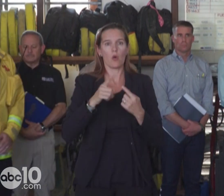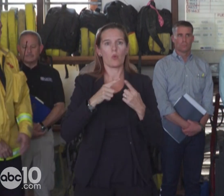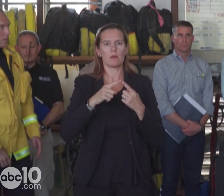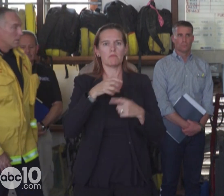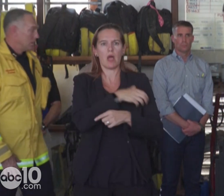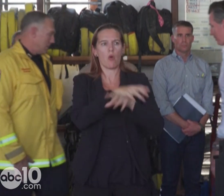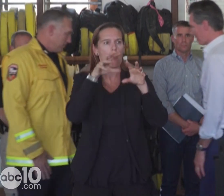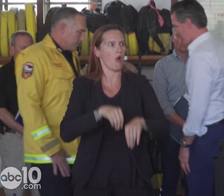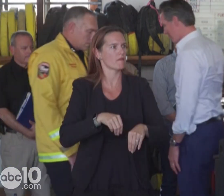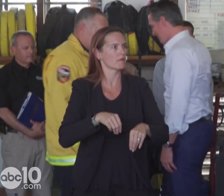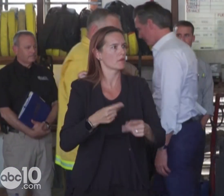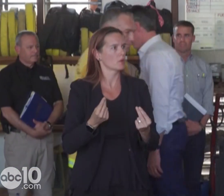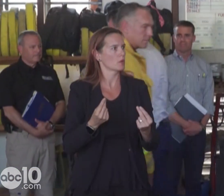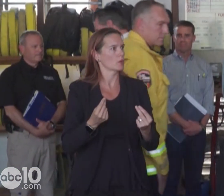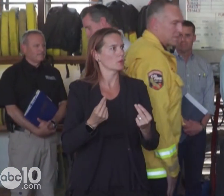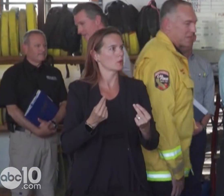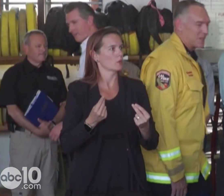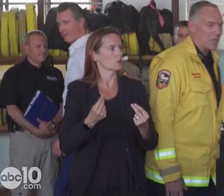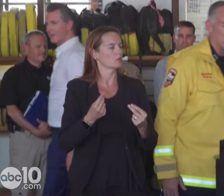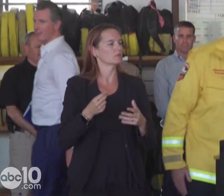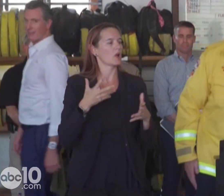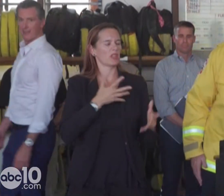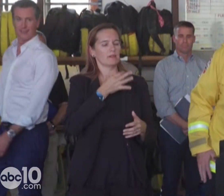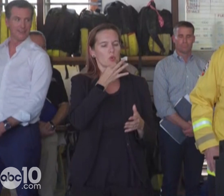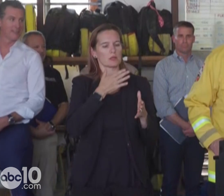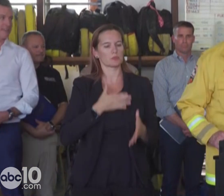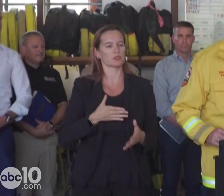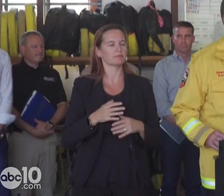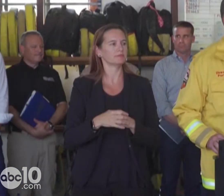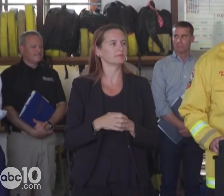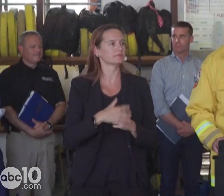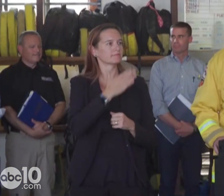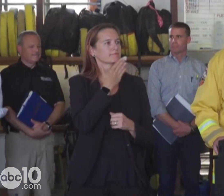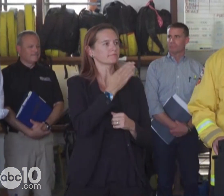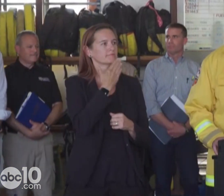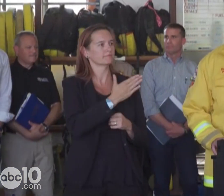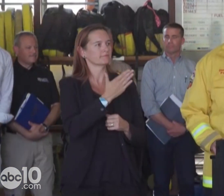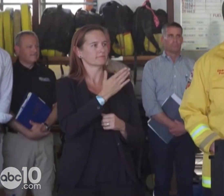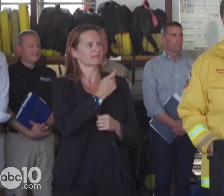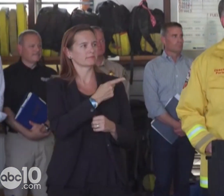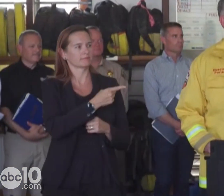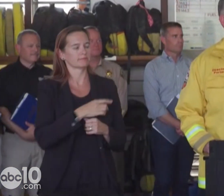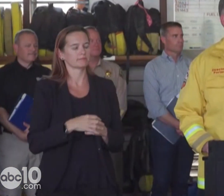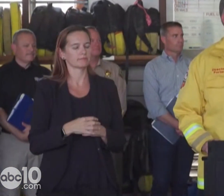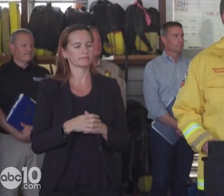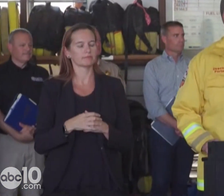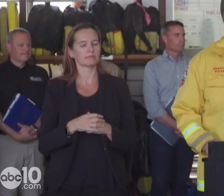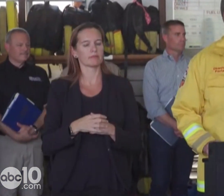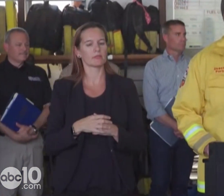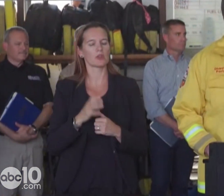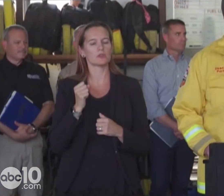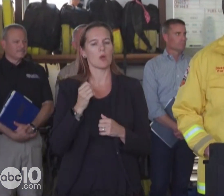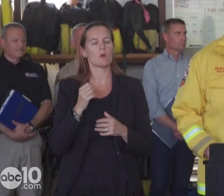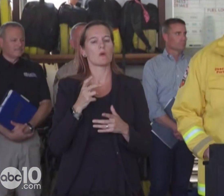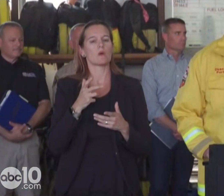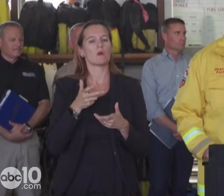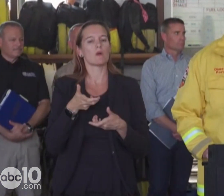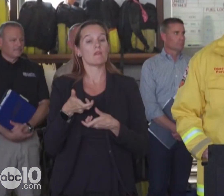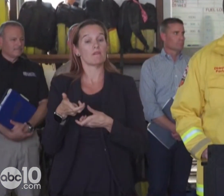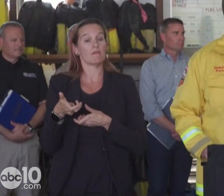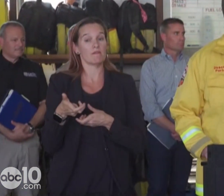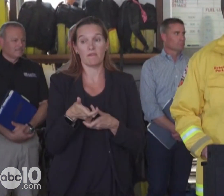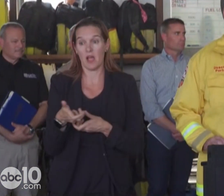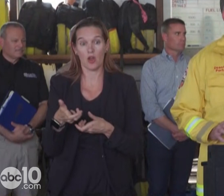I'll leave that to the expert. Thank you, Governor. And thank you for the question. So fighting the fire with power shut